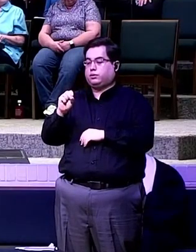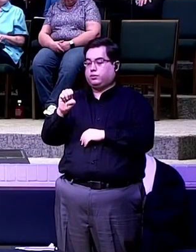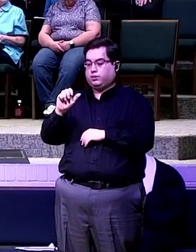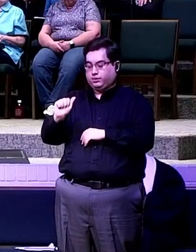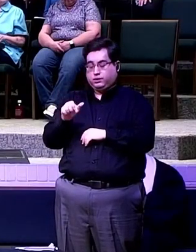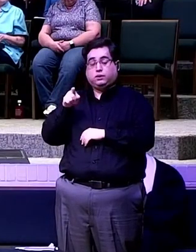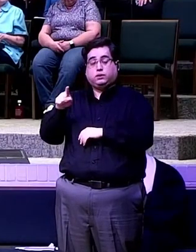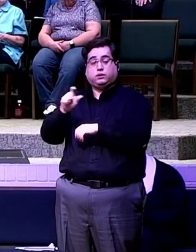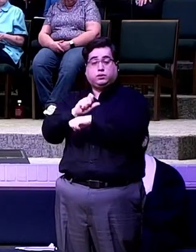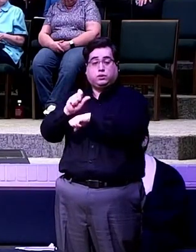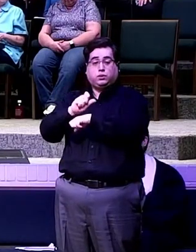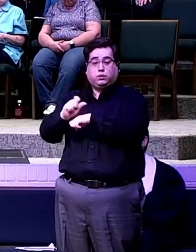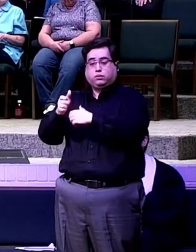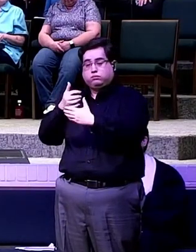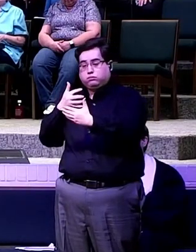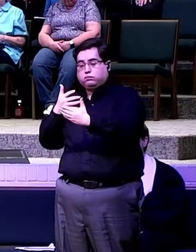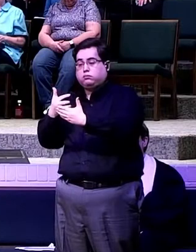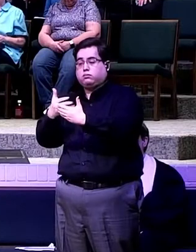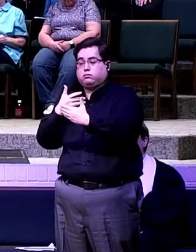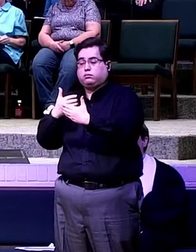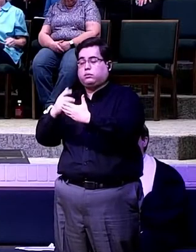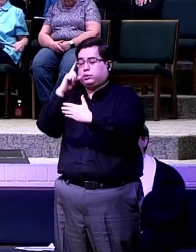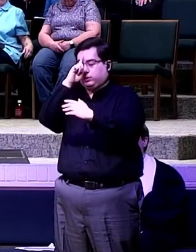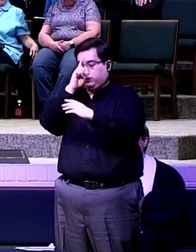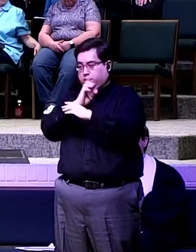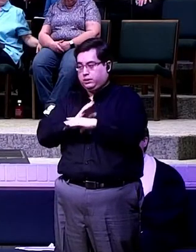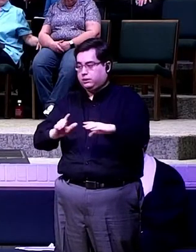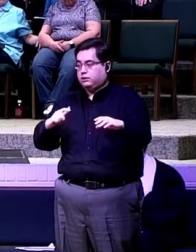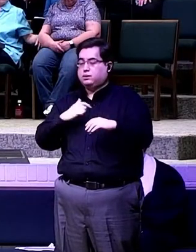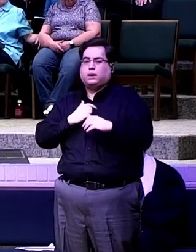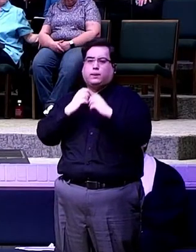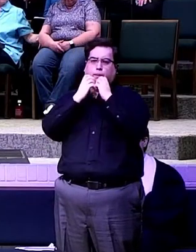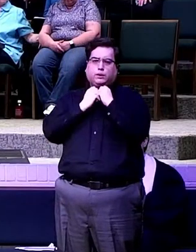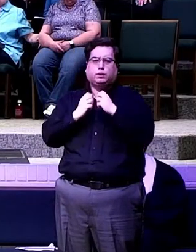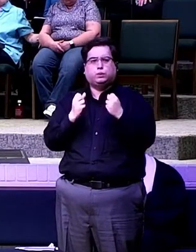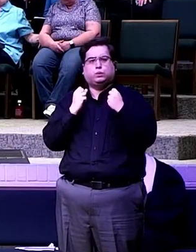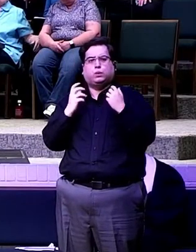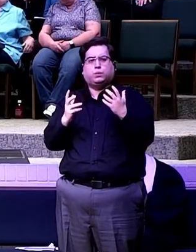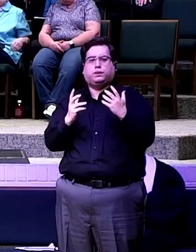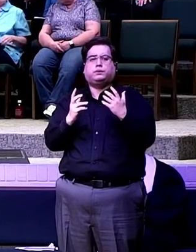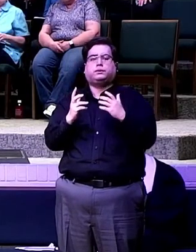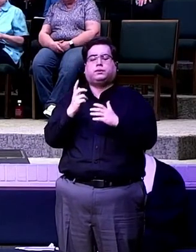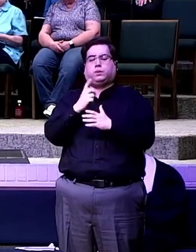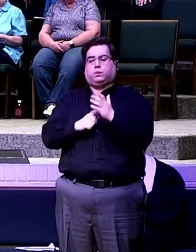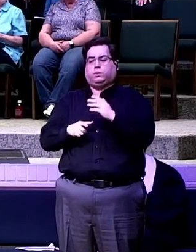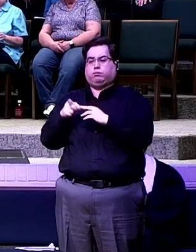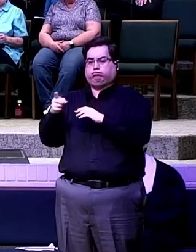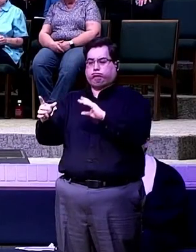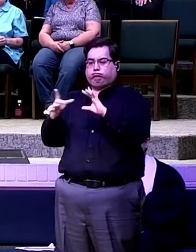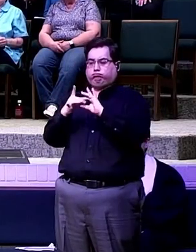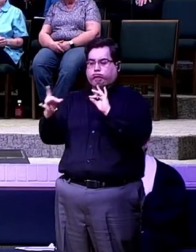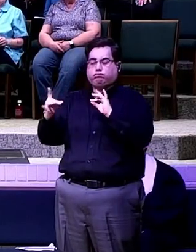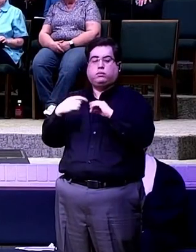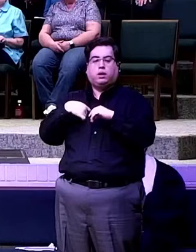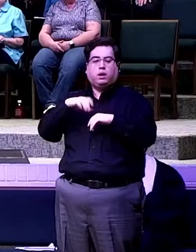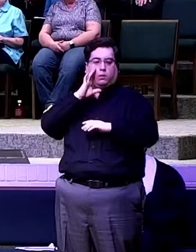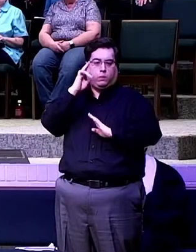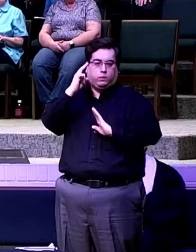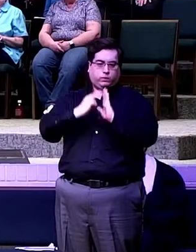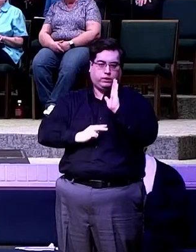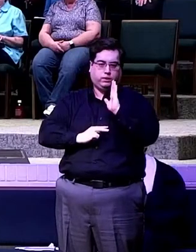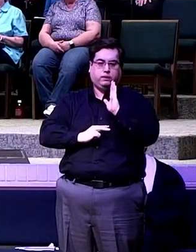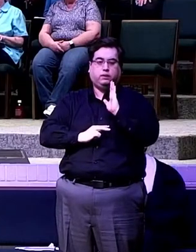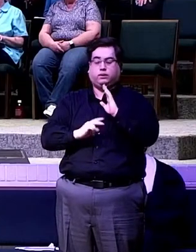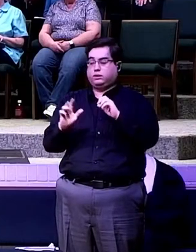peace decades ago. I appreciated so much what she had to say. I'm going to read it in